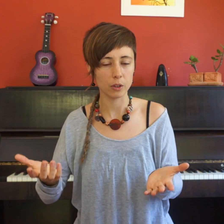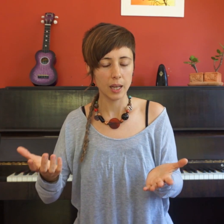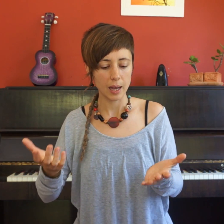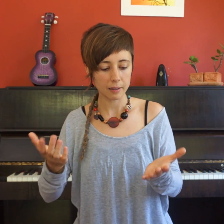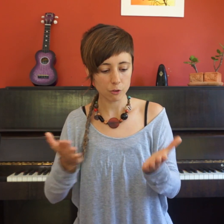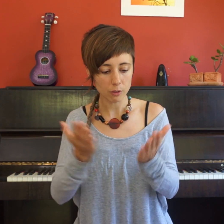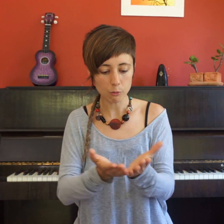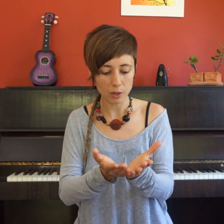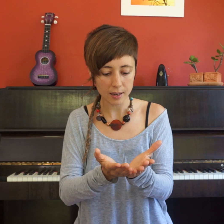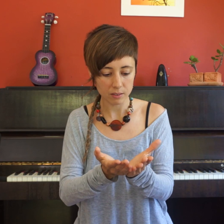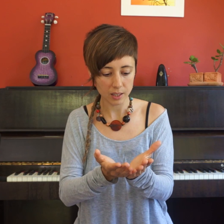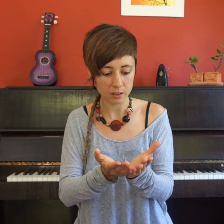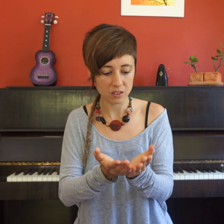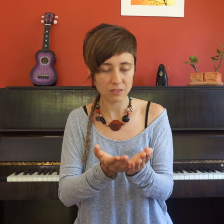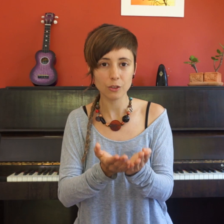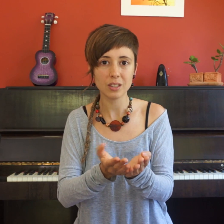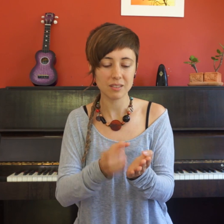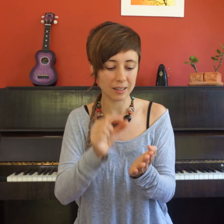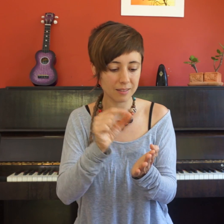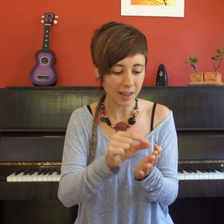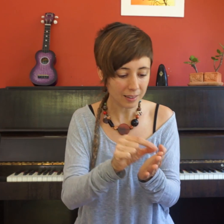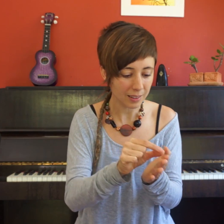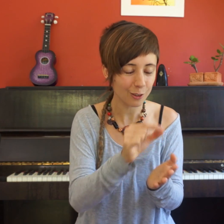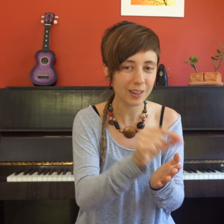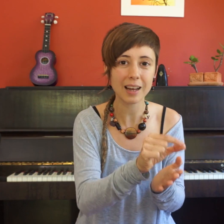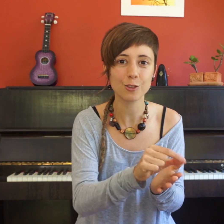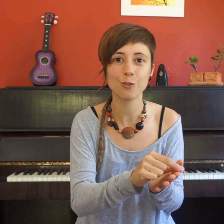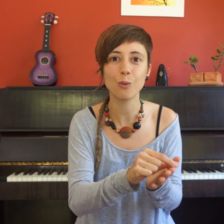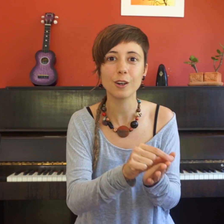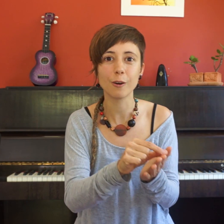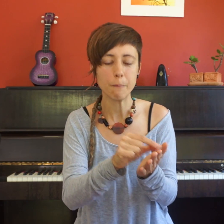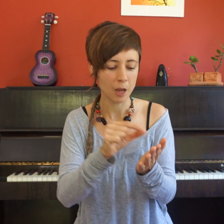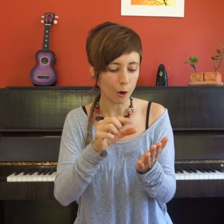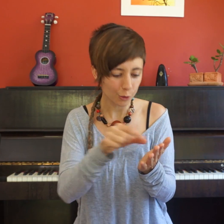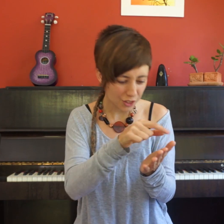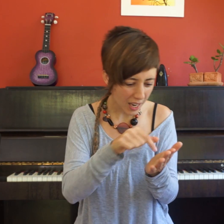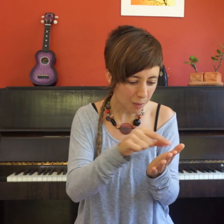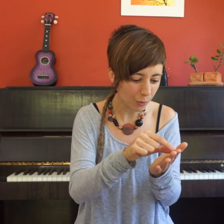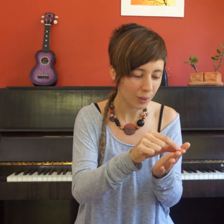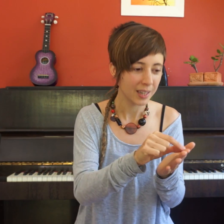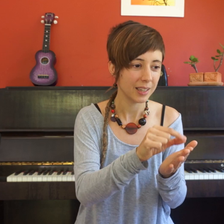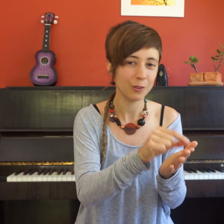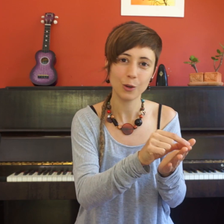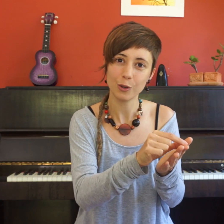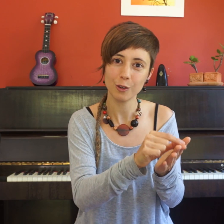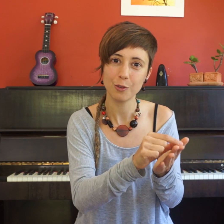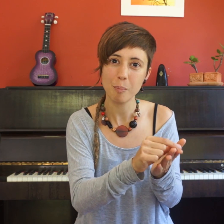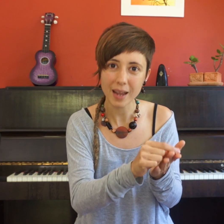but I actually realized that she'd noticed that tiny little glass of water on a table in the corner of the